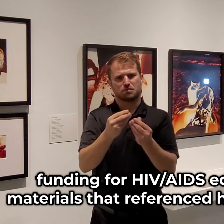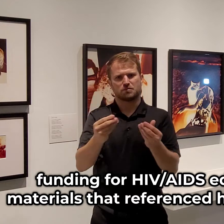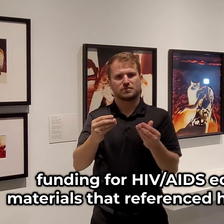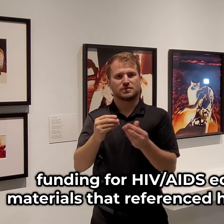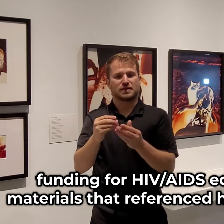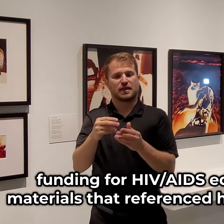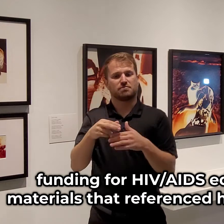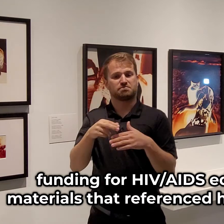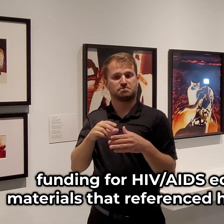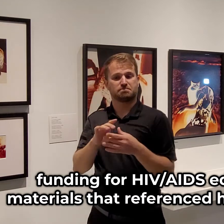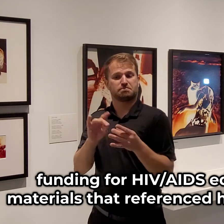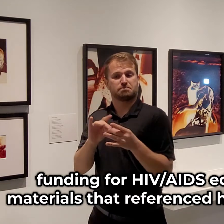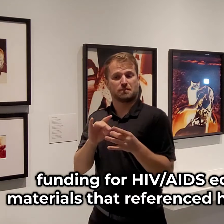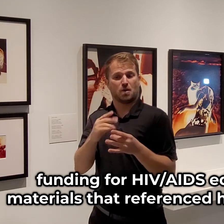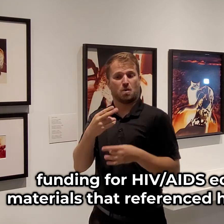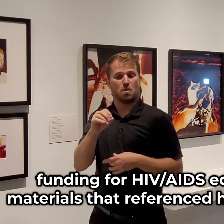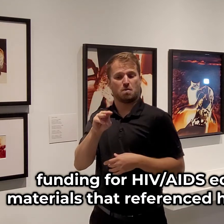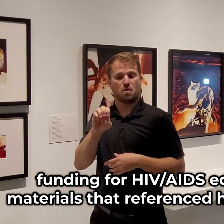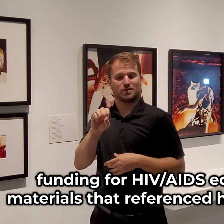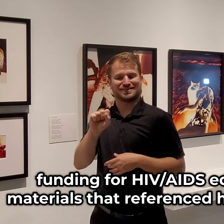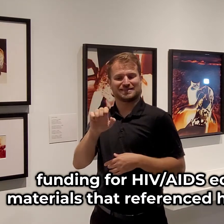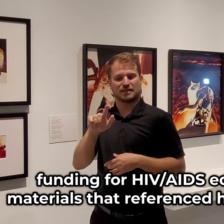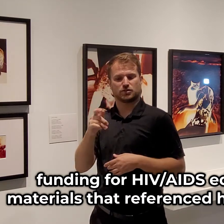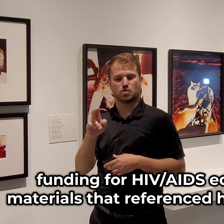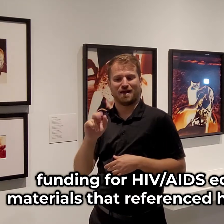materials that referenced homosexuality.